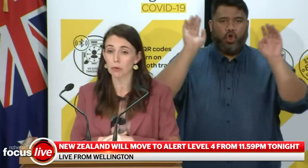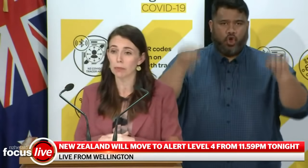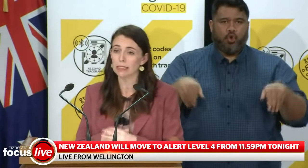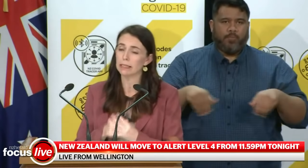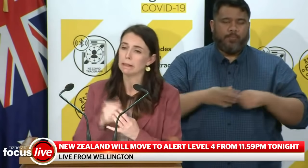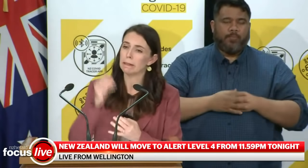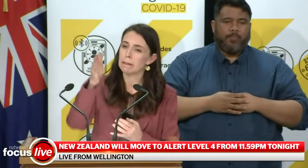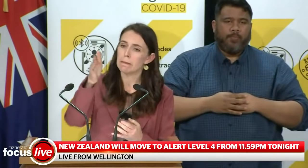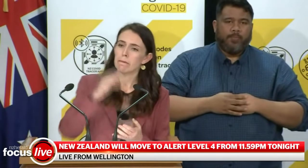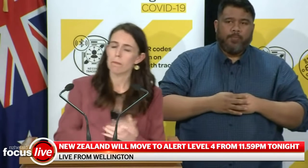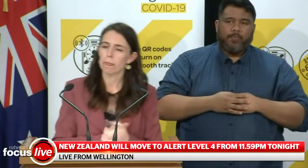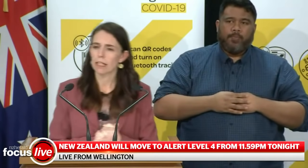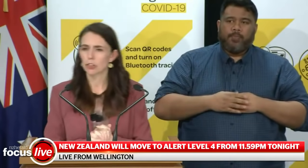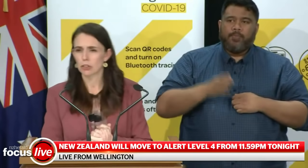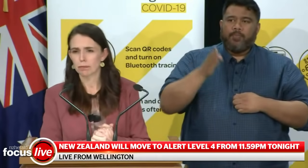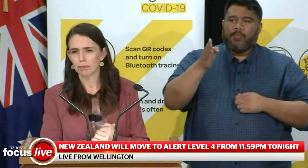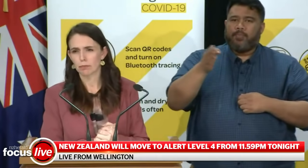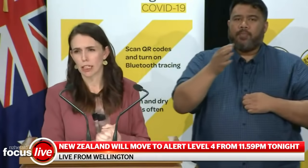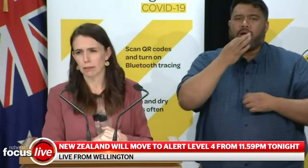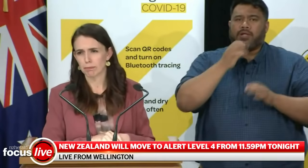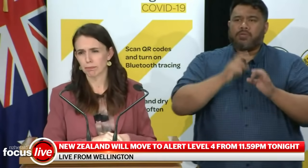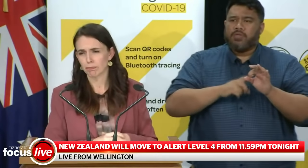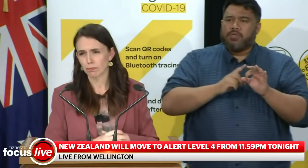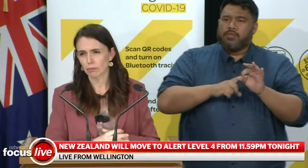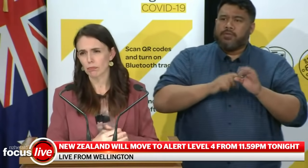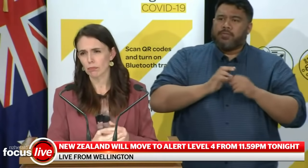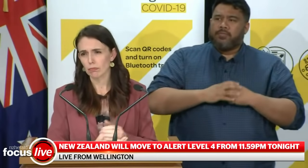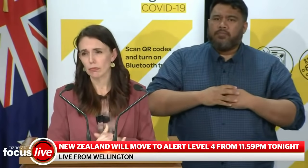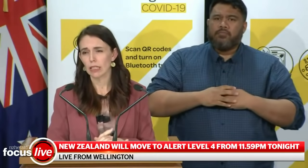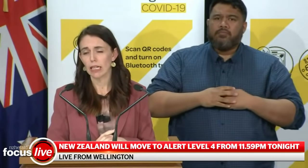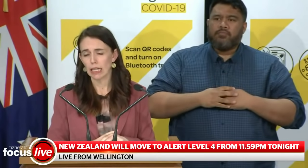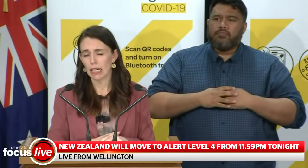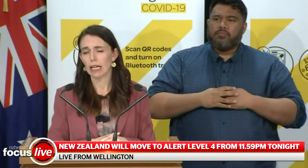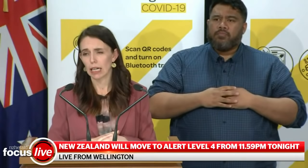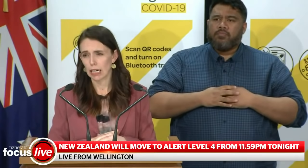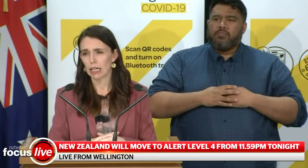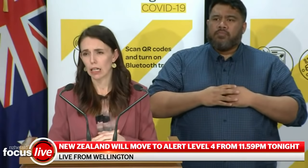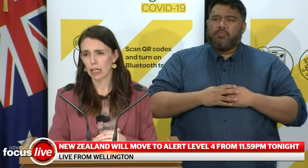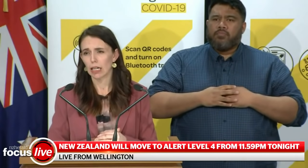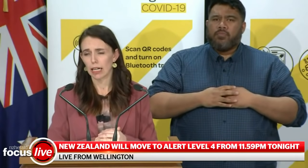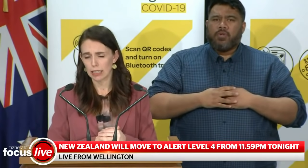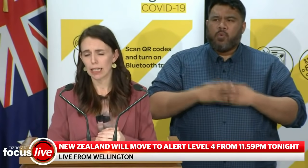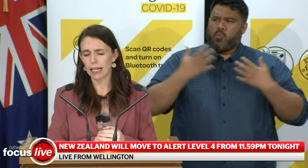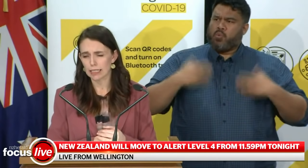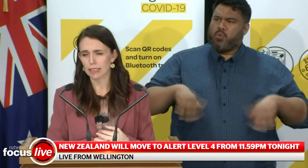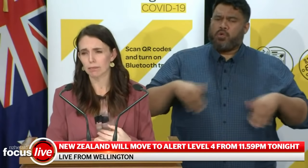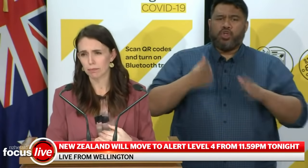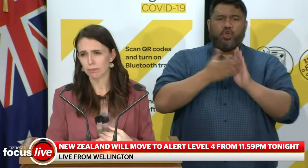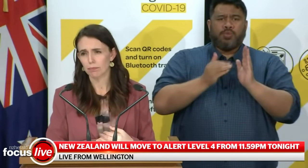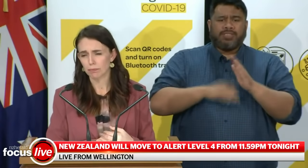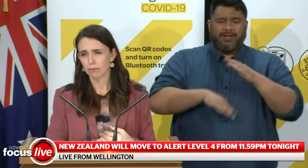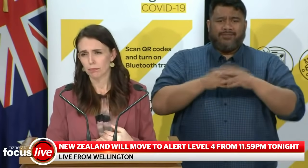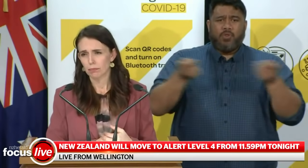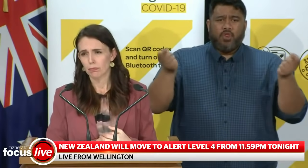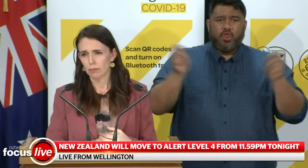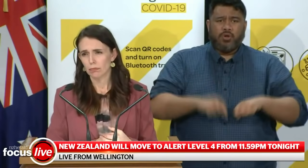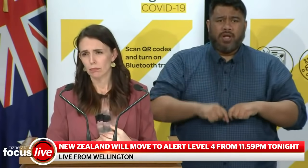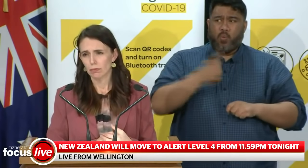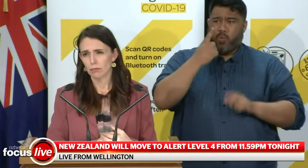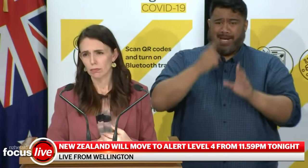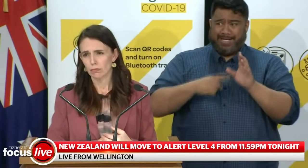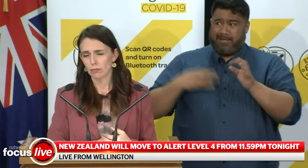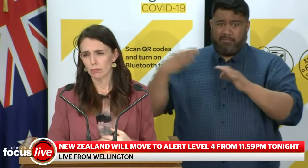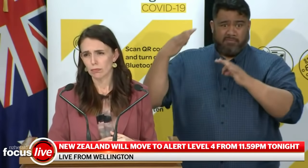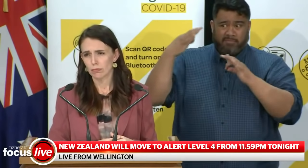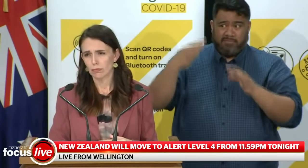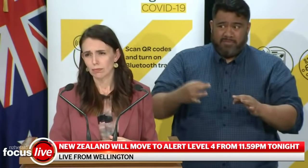for that movement. It's been more Jason. than a year since there's been a nationwide lockdown. It has. And since then, New Zealand's been held up